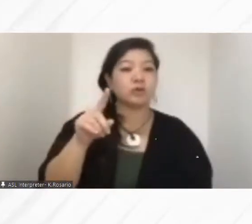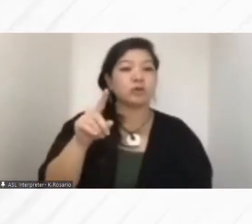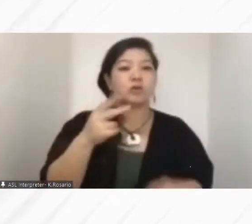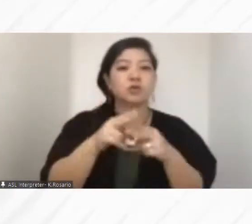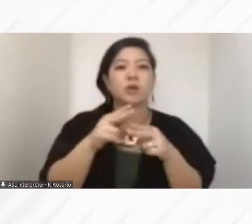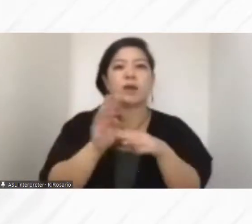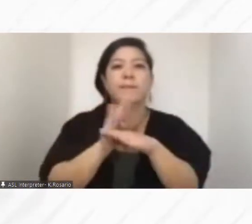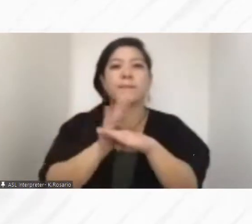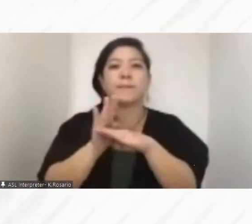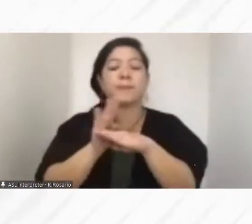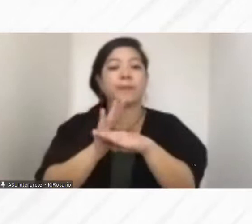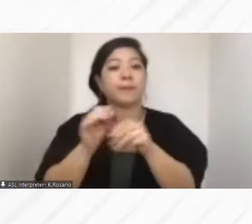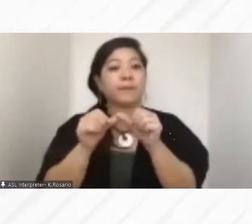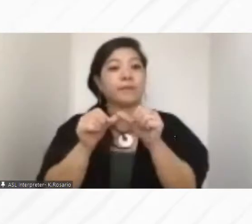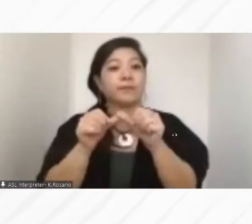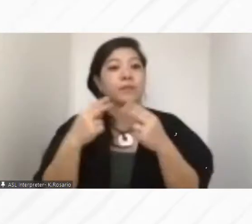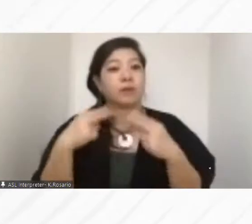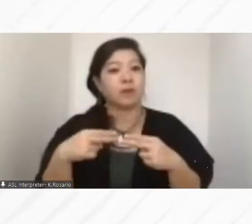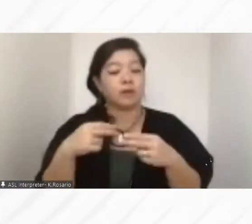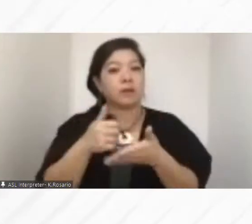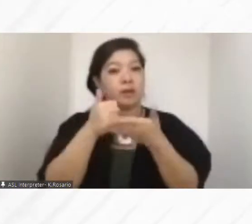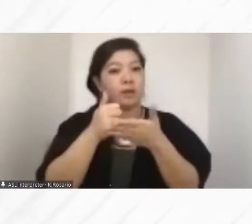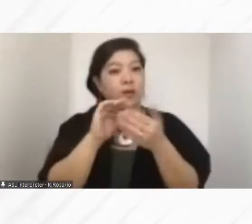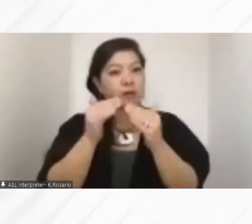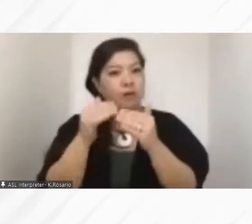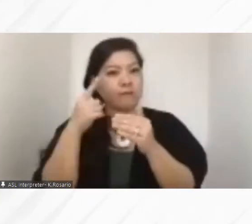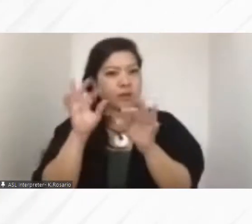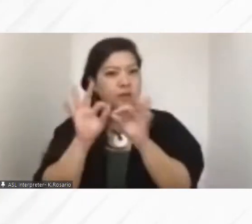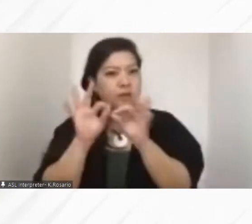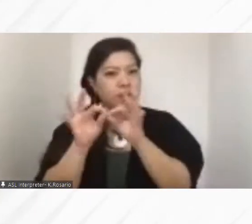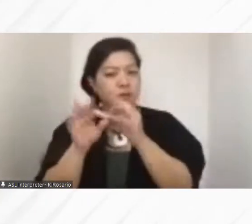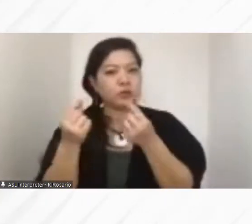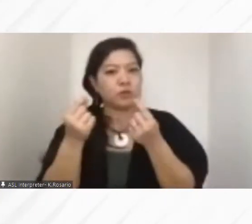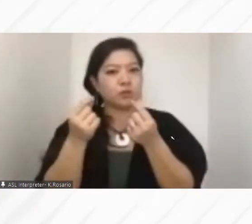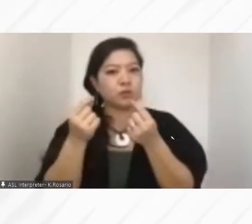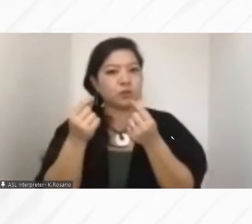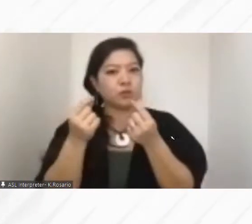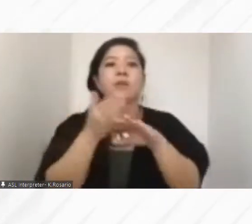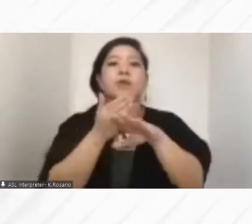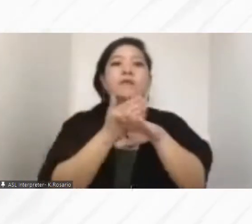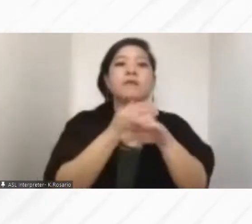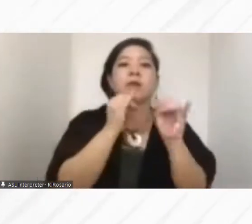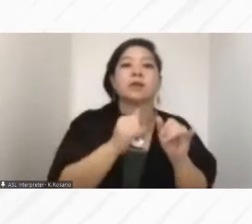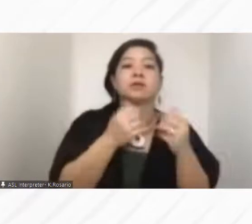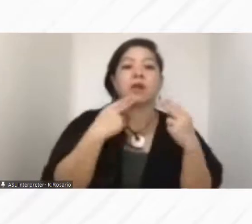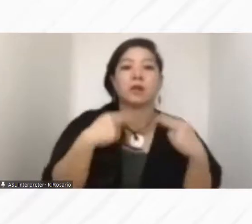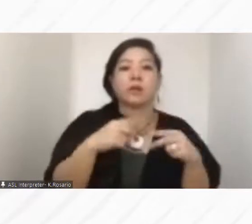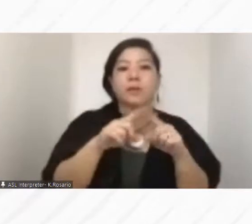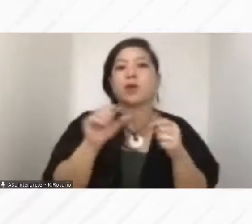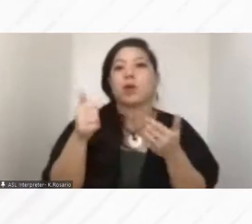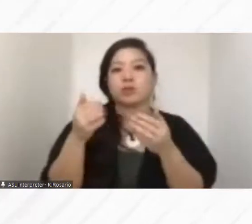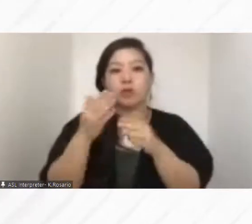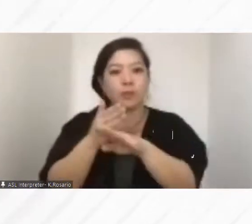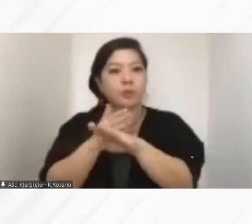invest deeply and consistently in the health of their communities, for the simple fact that doing so will not only improve individuals' health, but it also improves